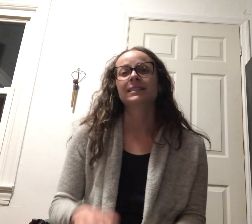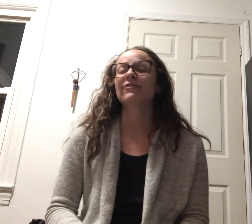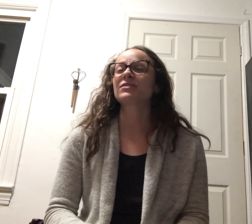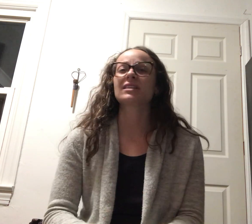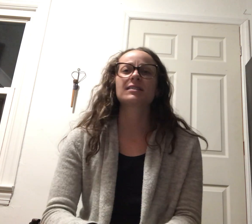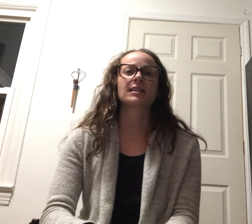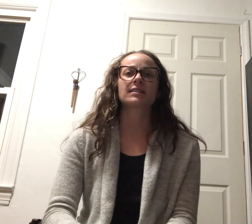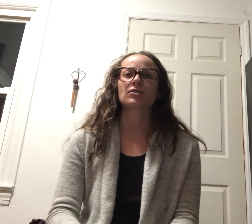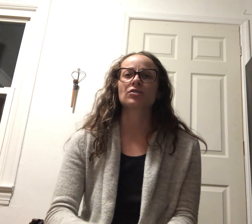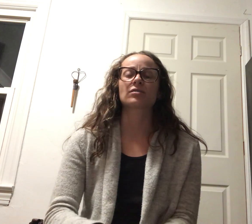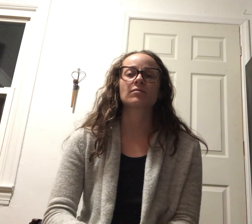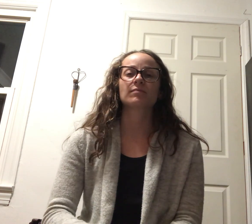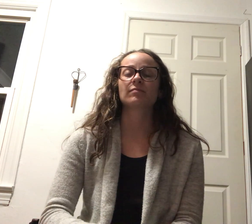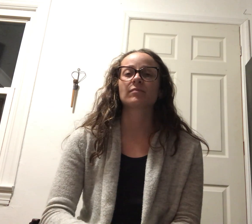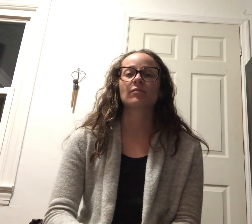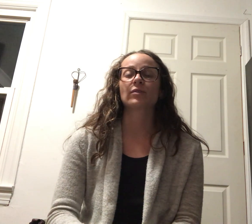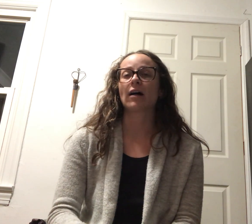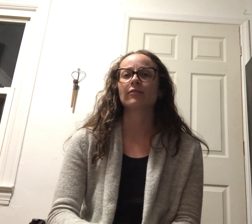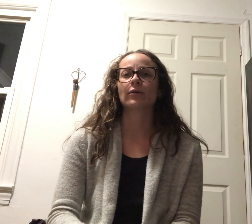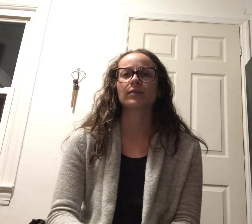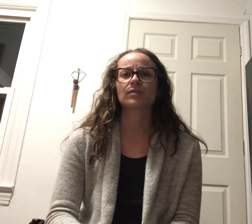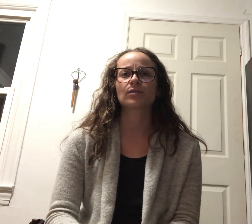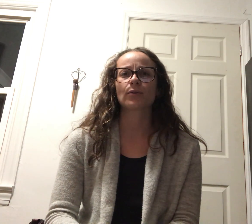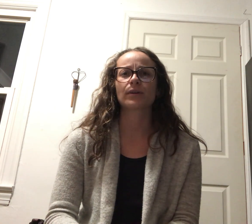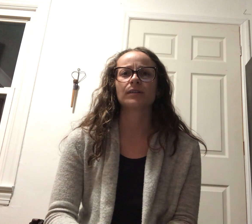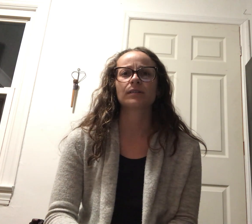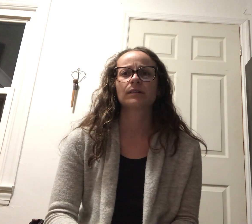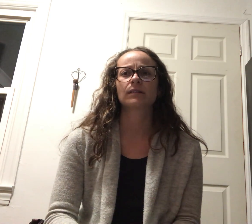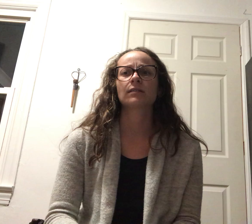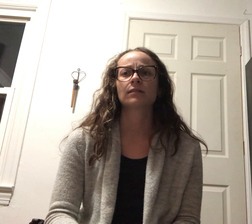Different seasonings and just with olive oil. It's so good.